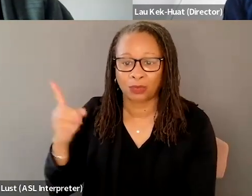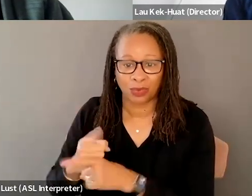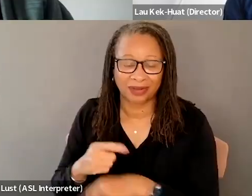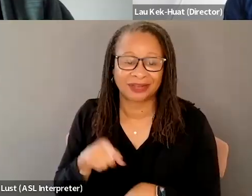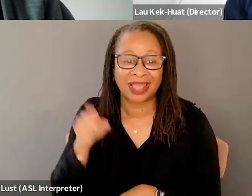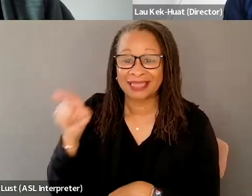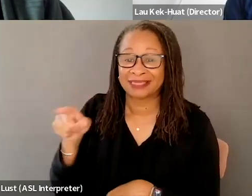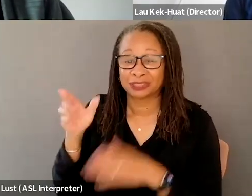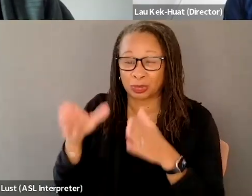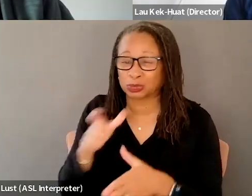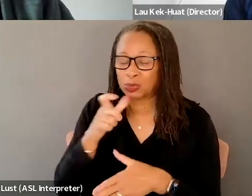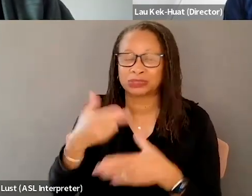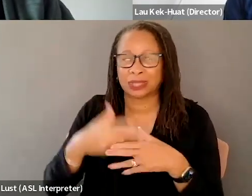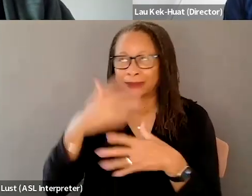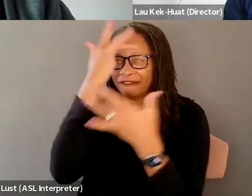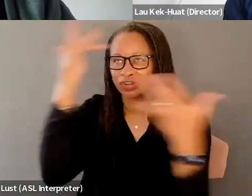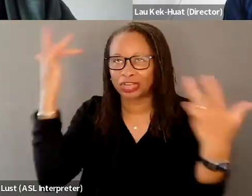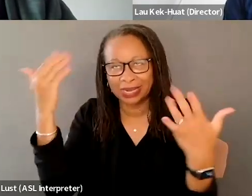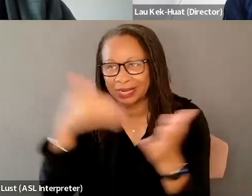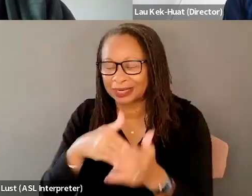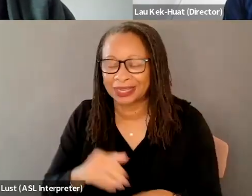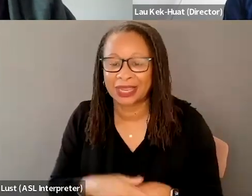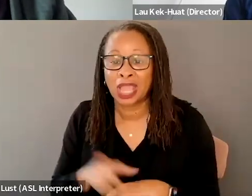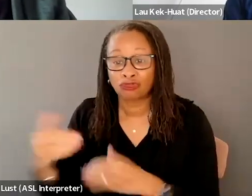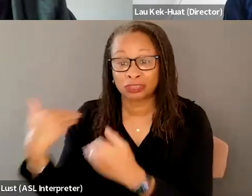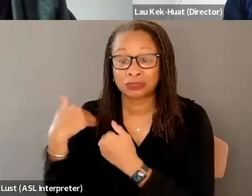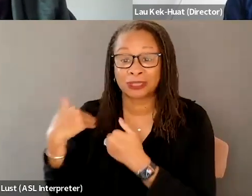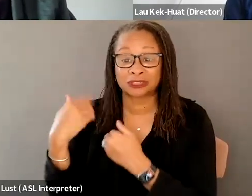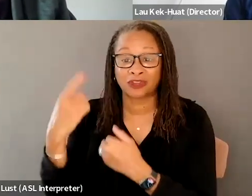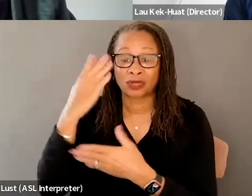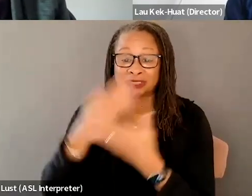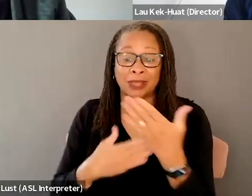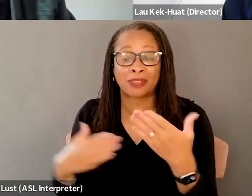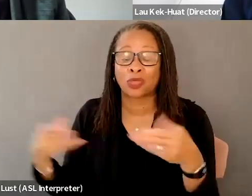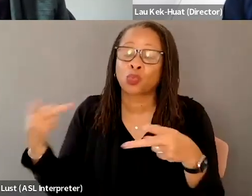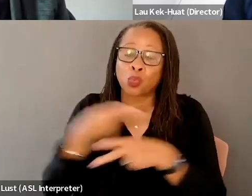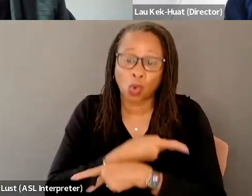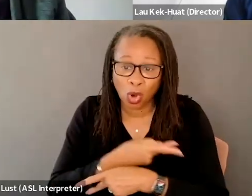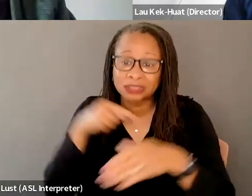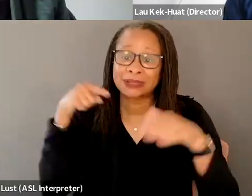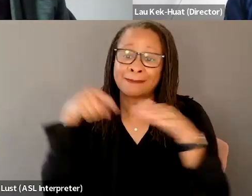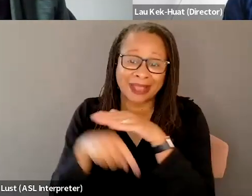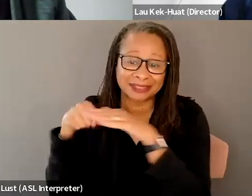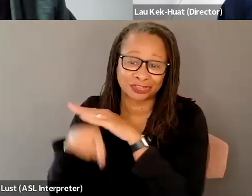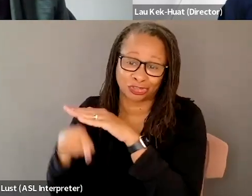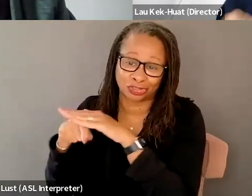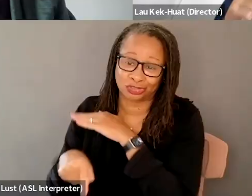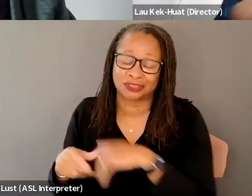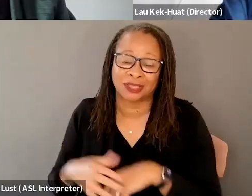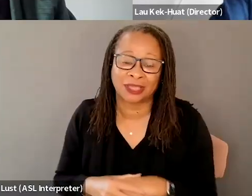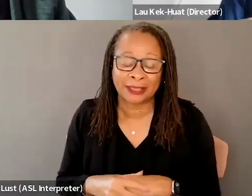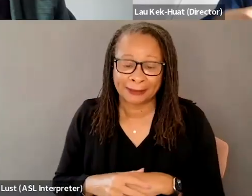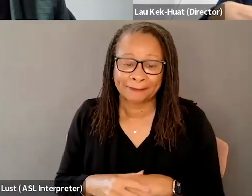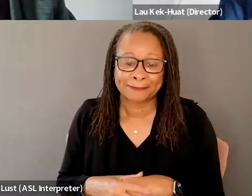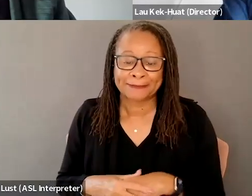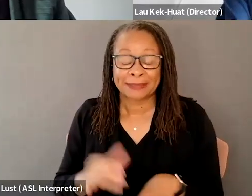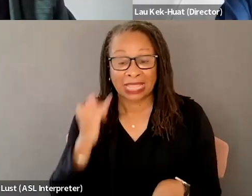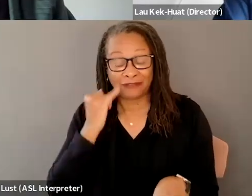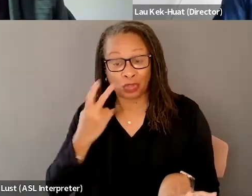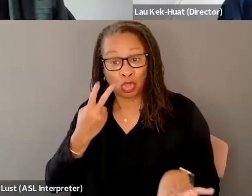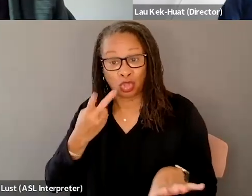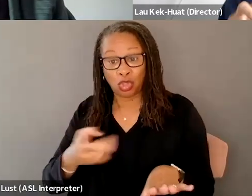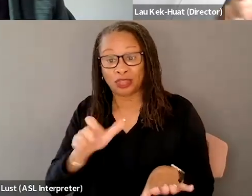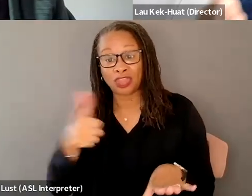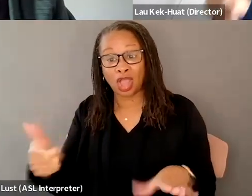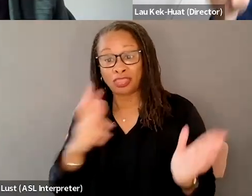still escapes me, was responsible for some of the worst massacres, I think. Yeah. I guess this, if you look at all